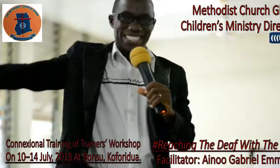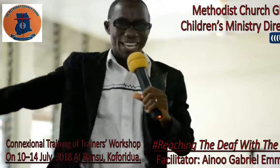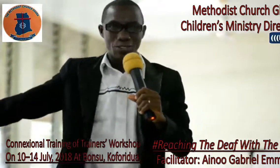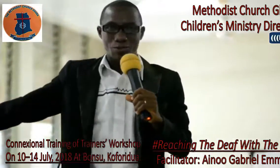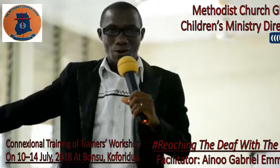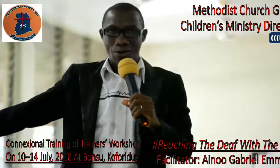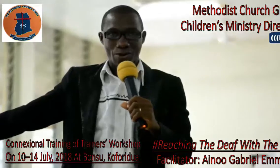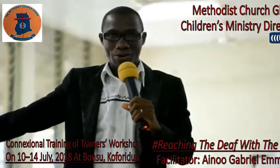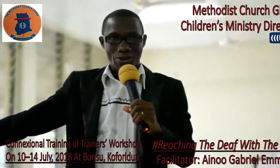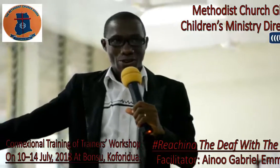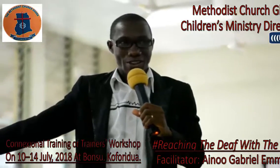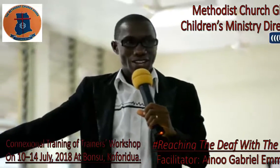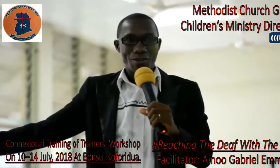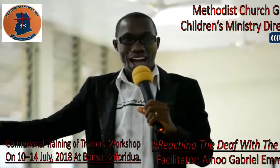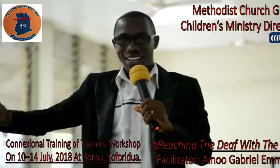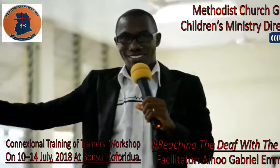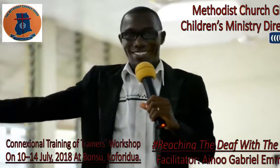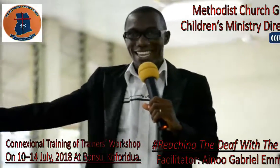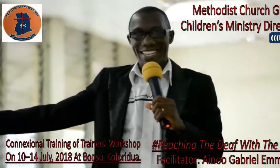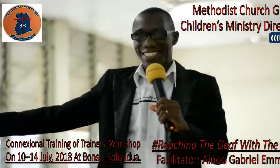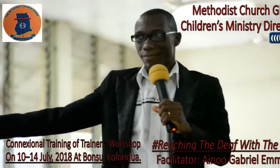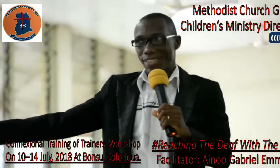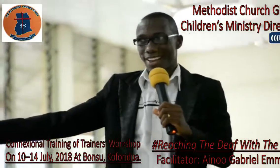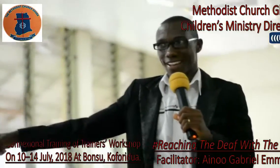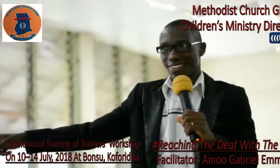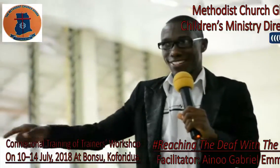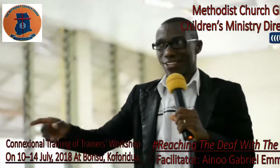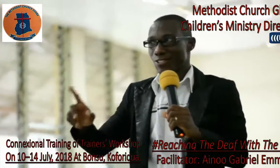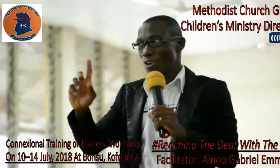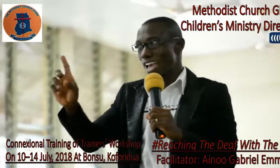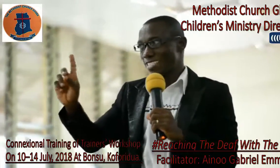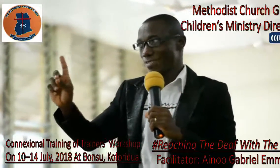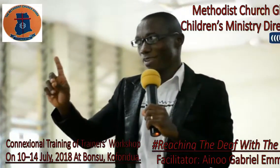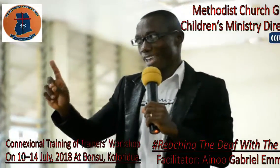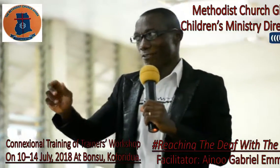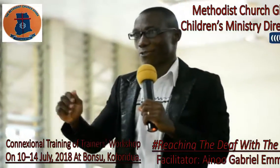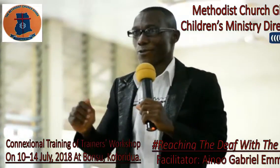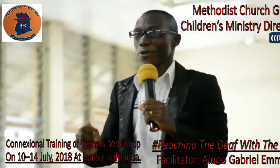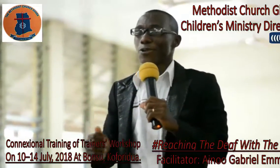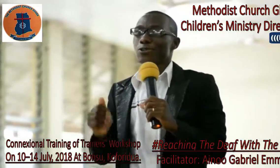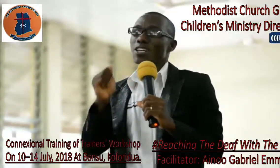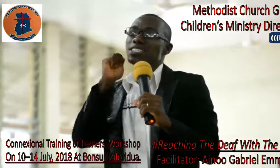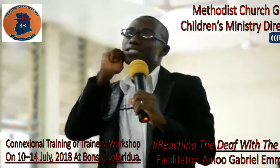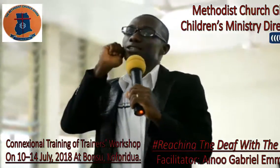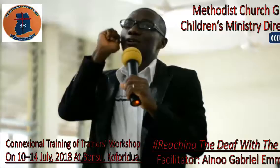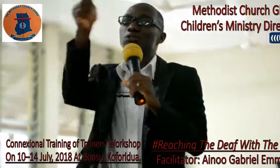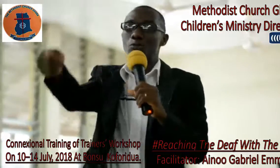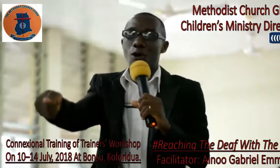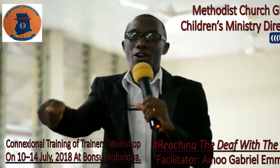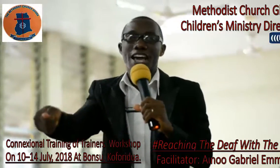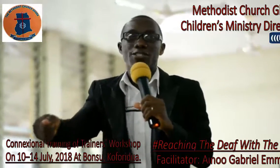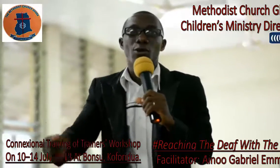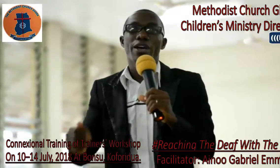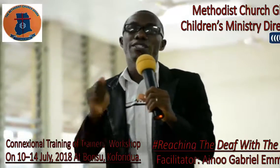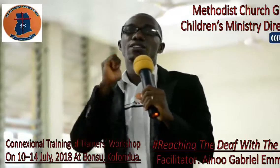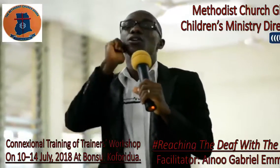saying tomorrow. You are saying something else. So let's be careful. So this is tomorrow. Let's do it